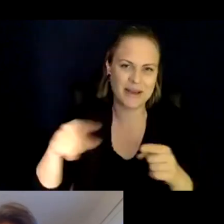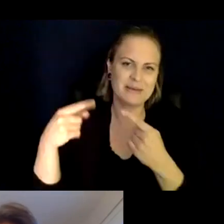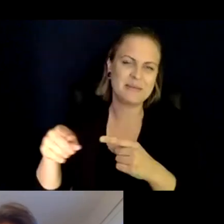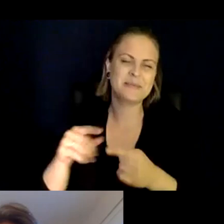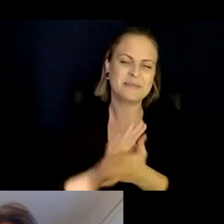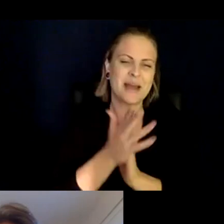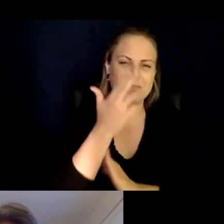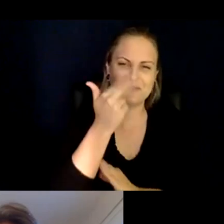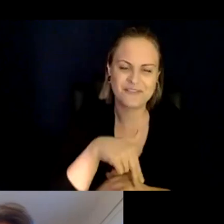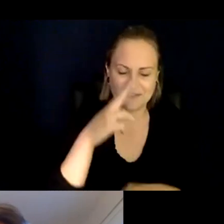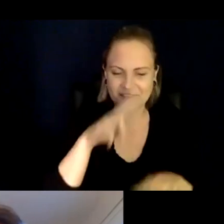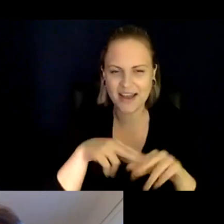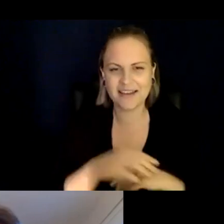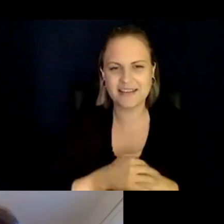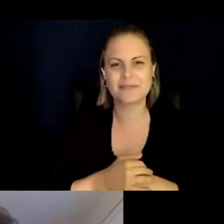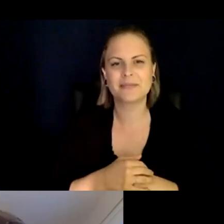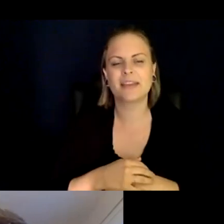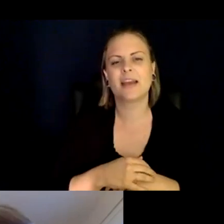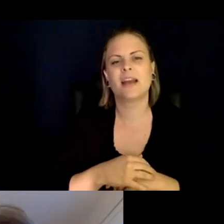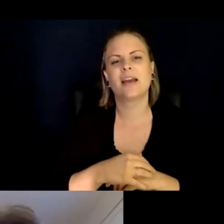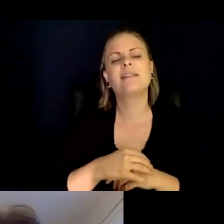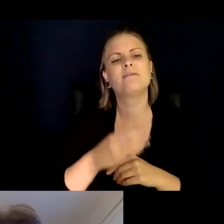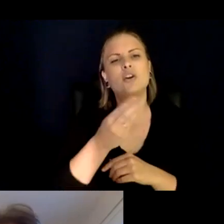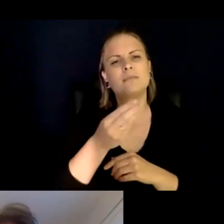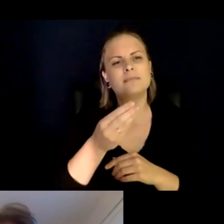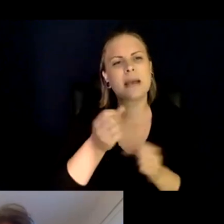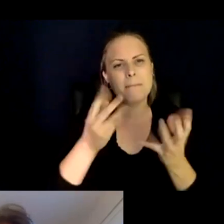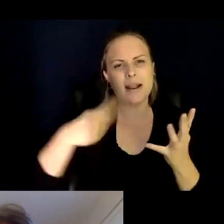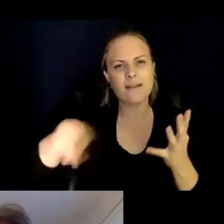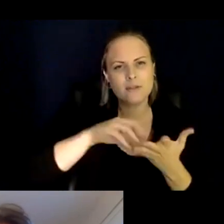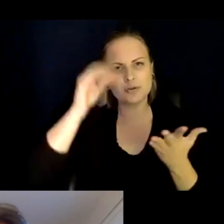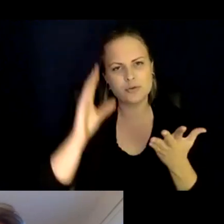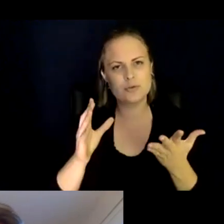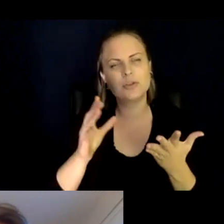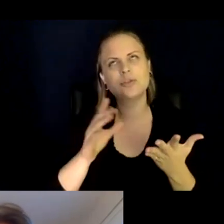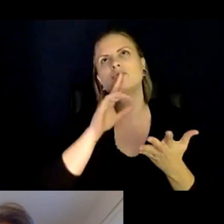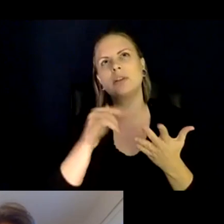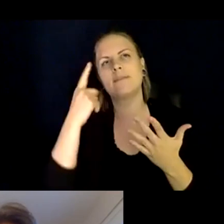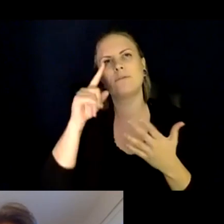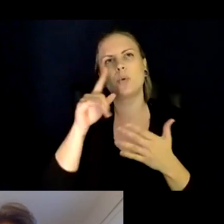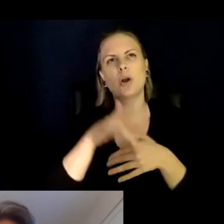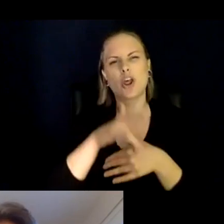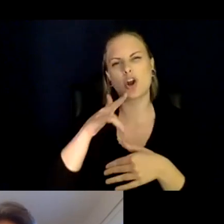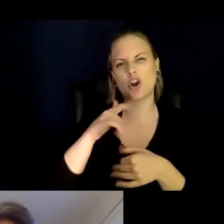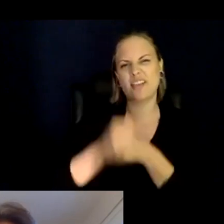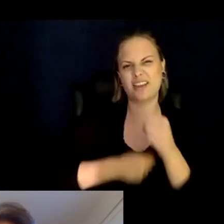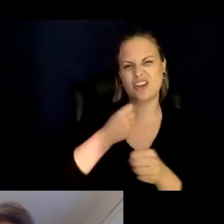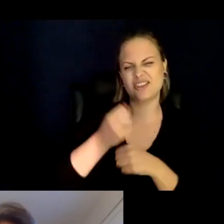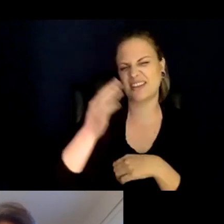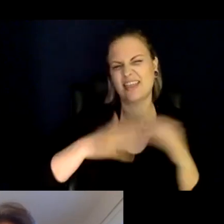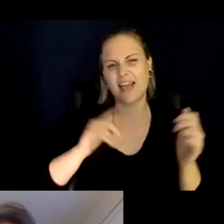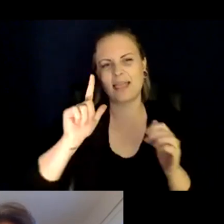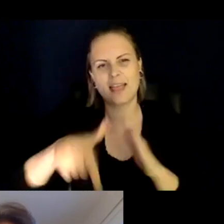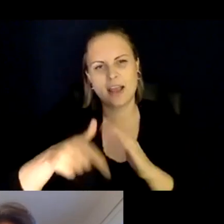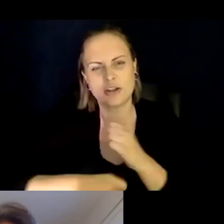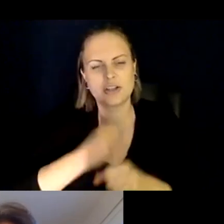fun. I think for a number of students, and it was more true of the early years as opposed to the later years, going